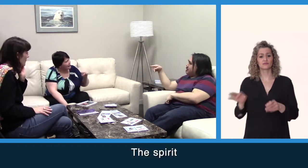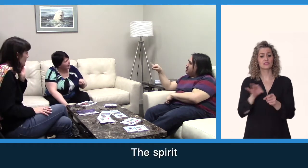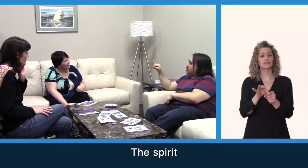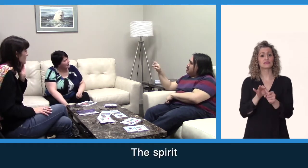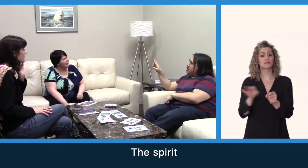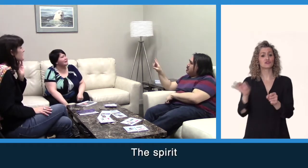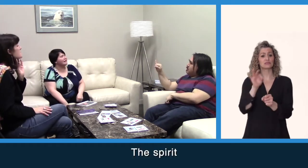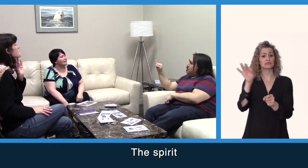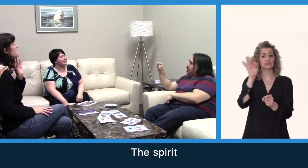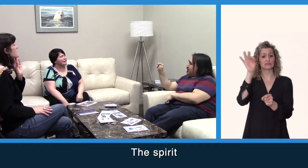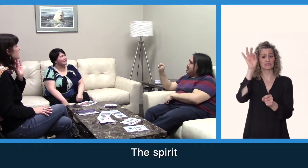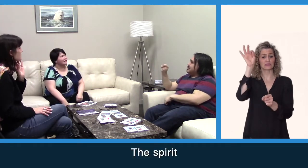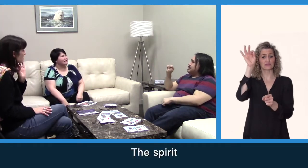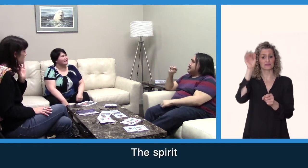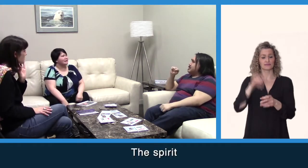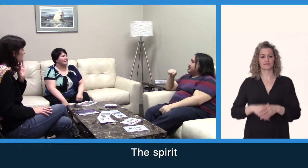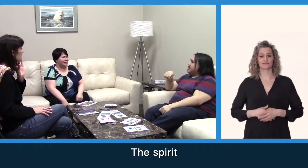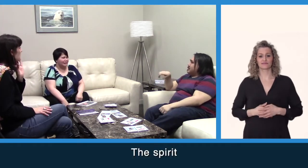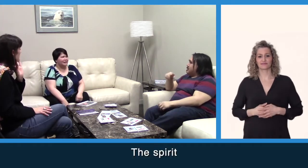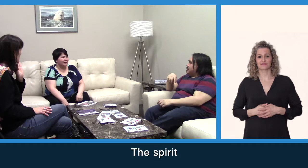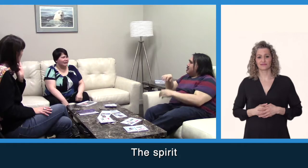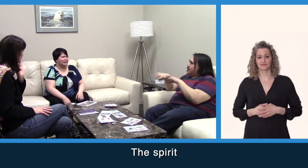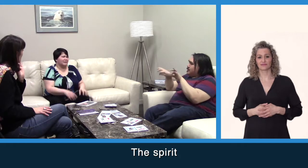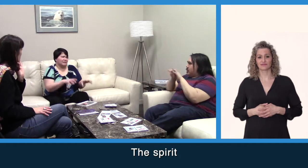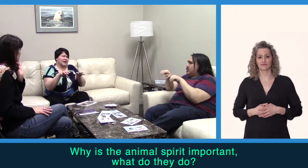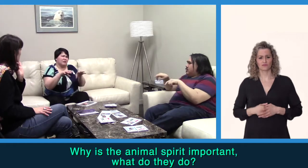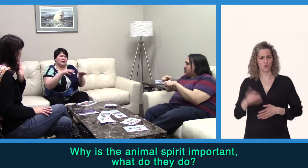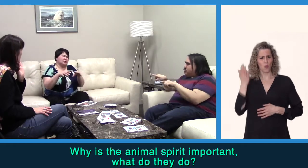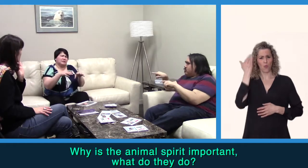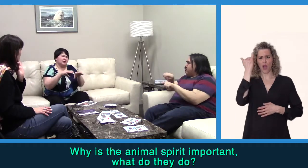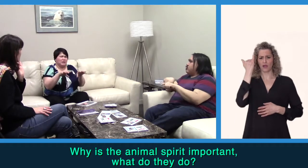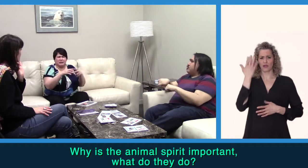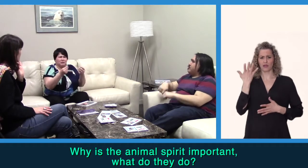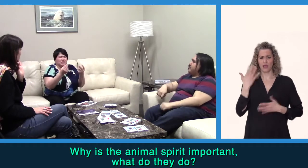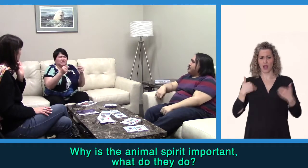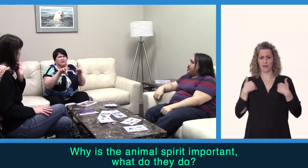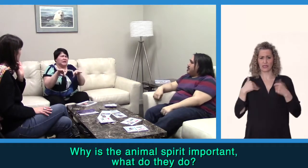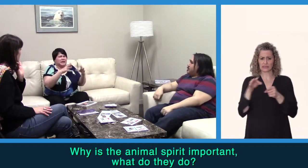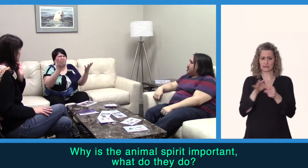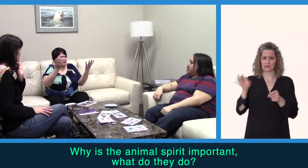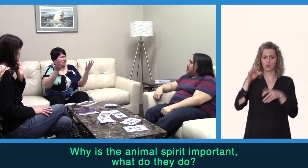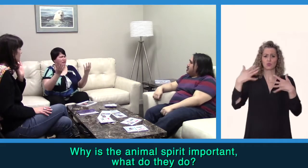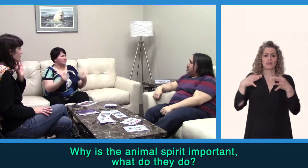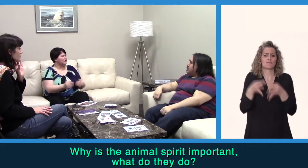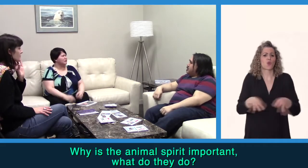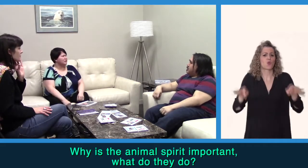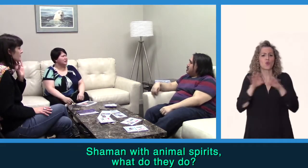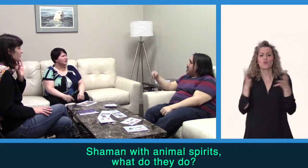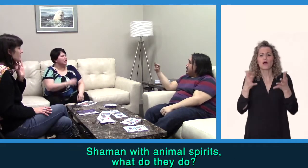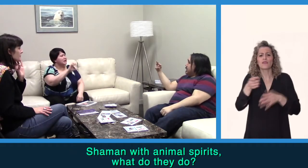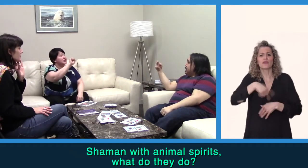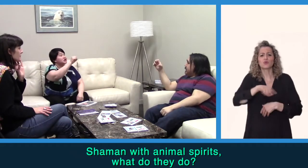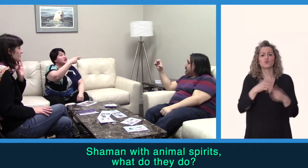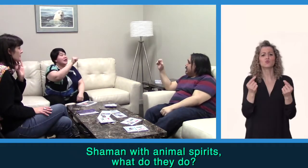The spirit. Mm. okay, what do they do?